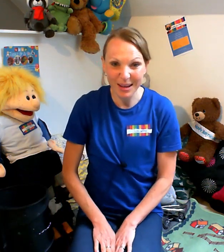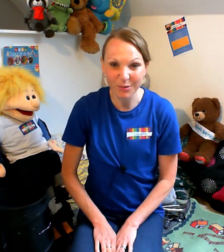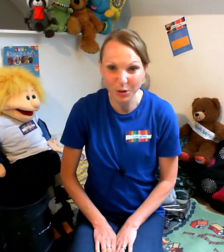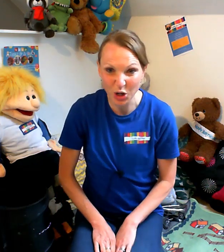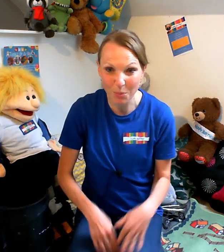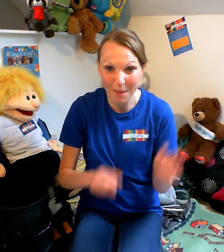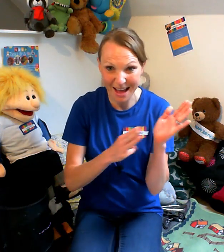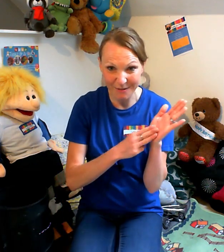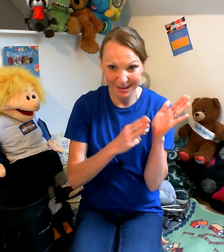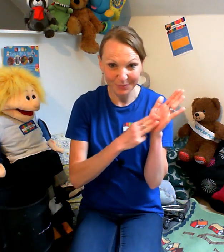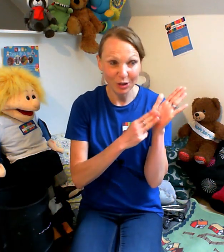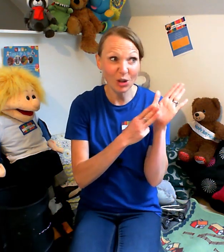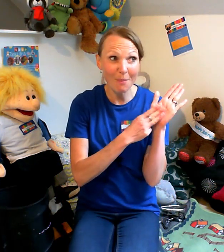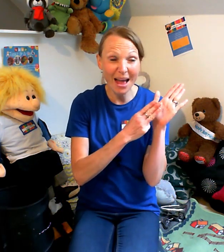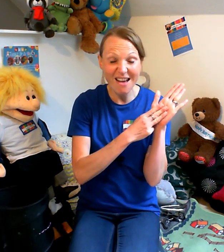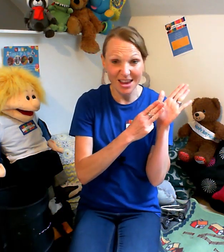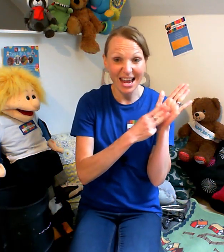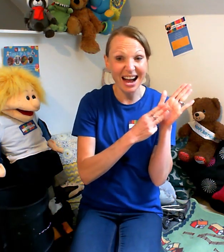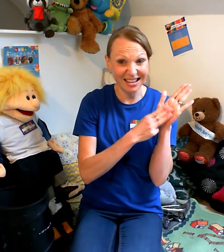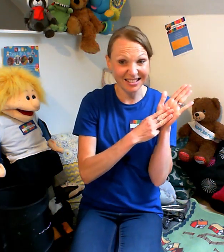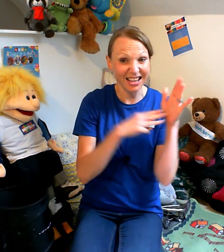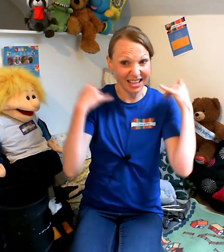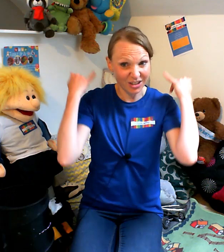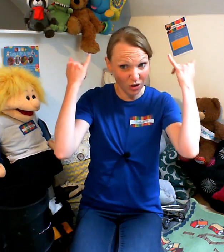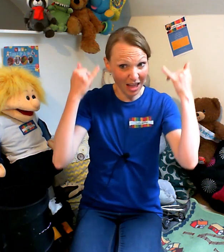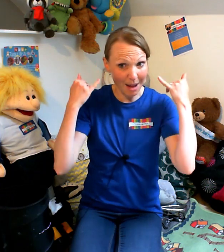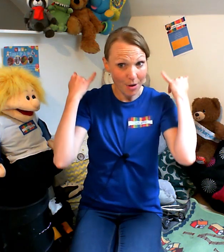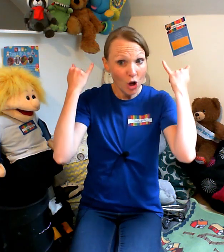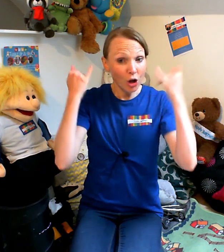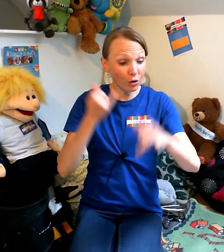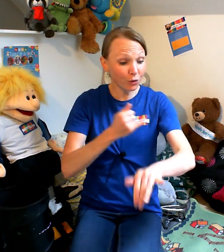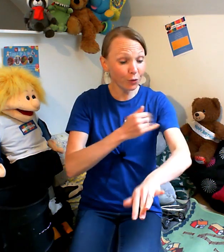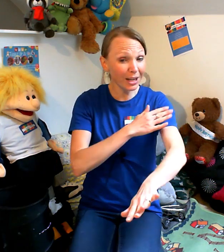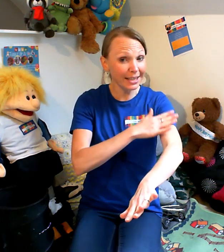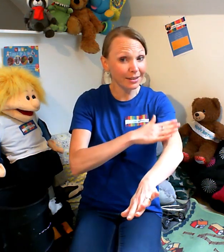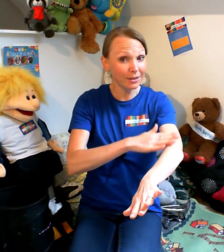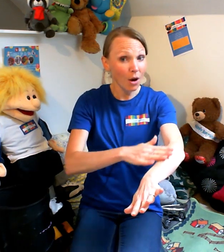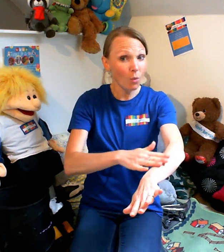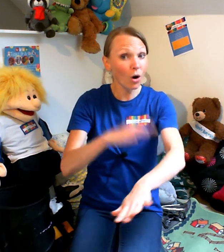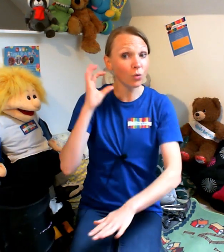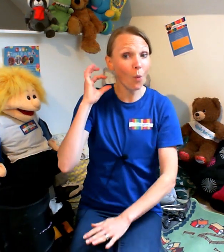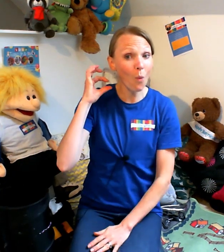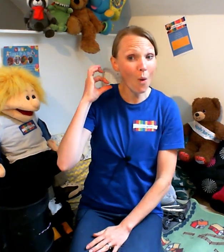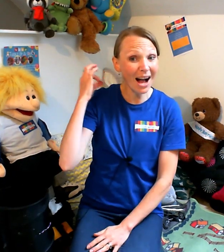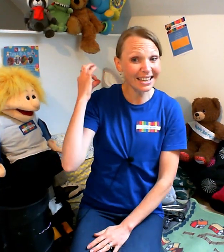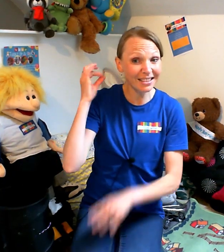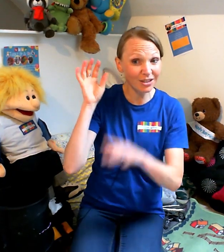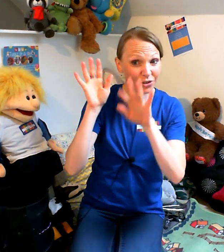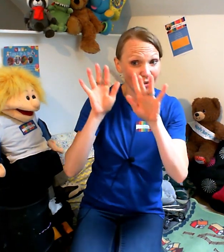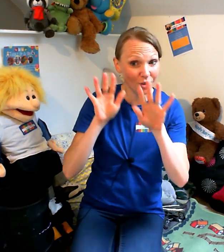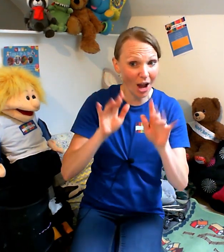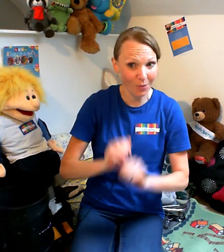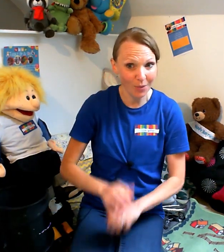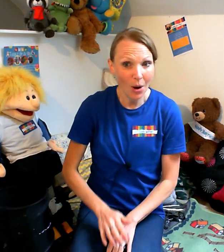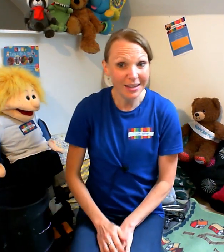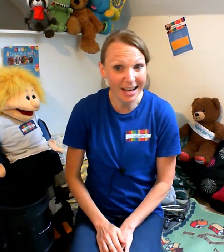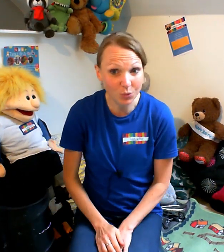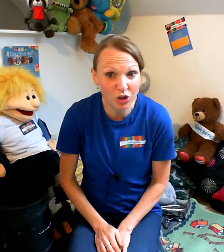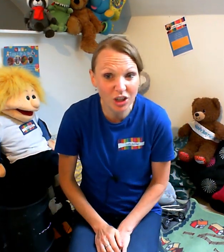we do Mary? So Mary has a little lamb whose fleece was white as snow. That's what she